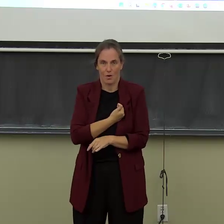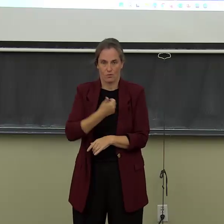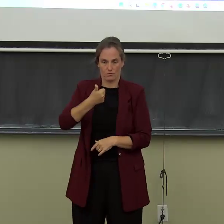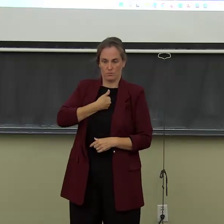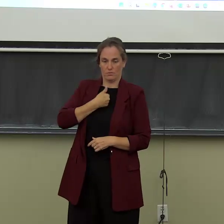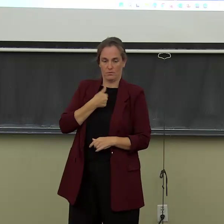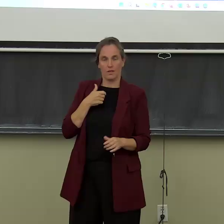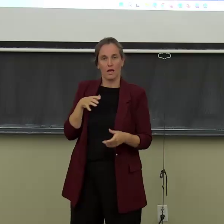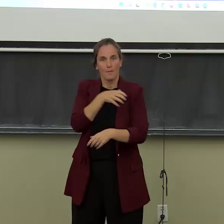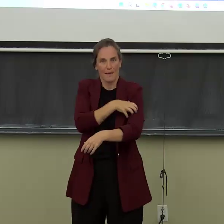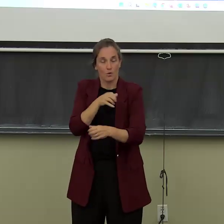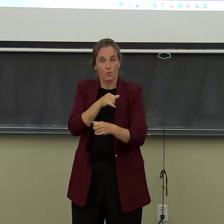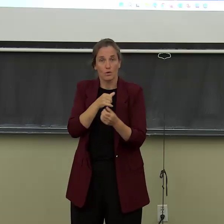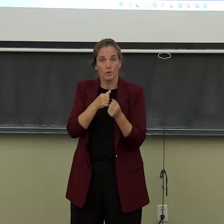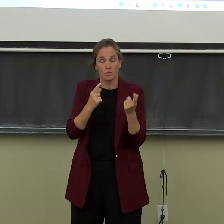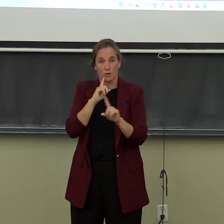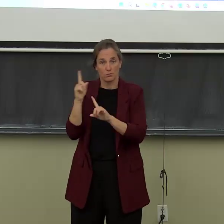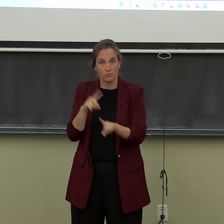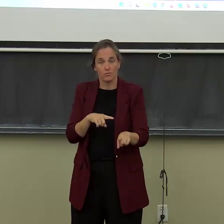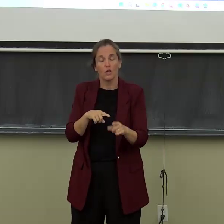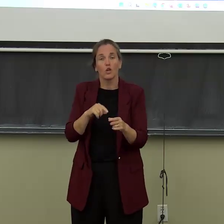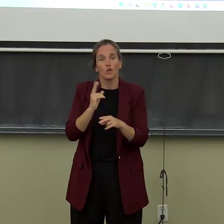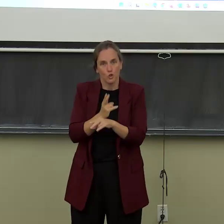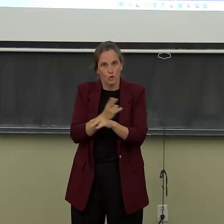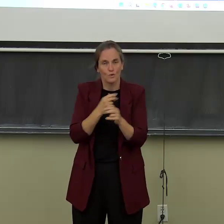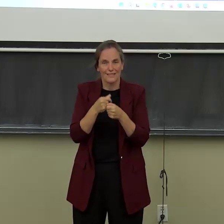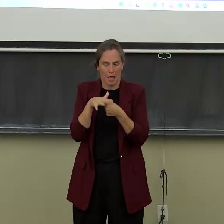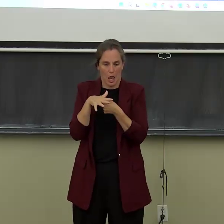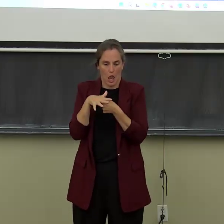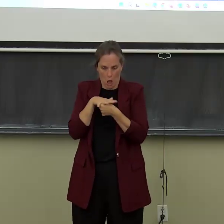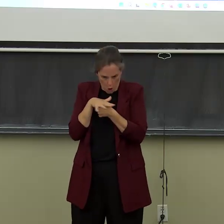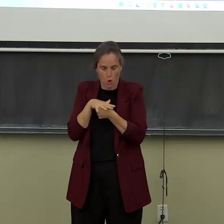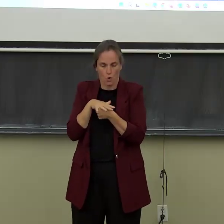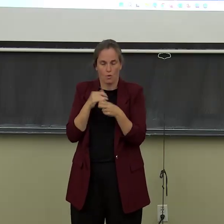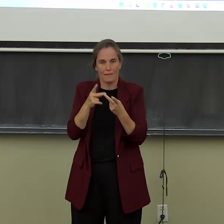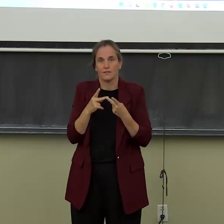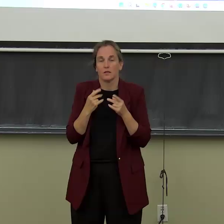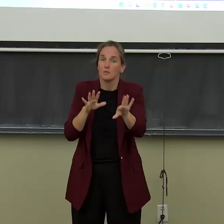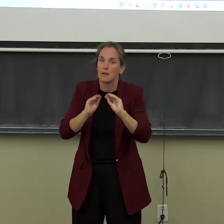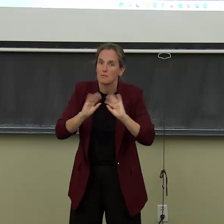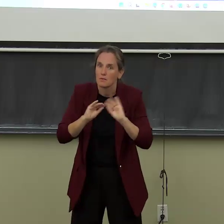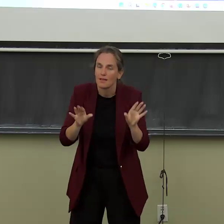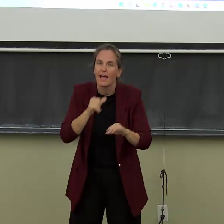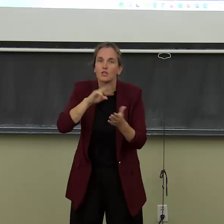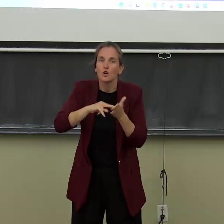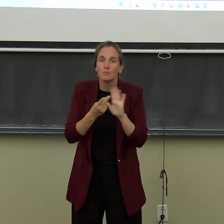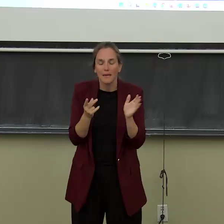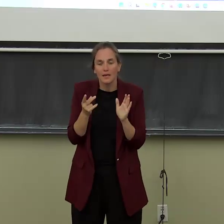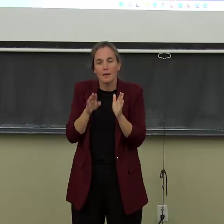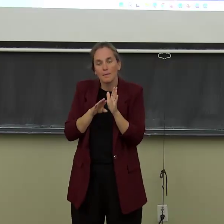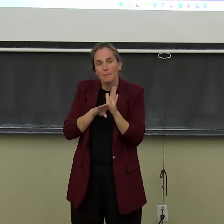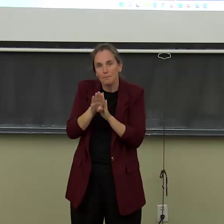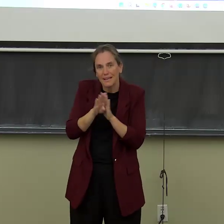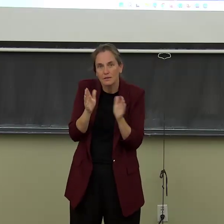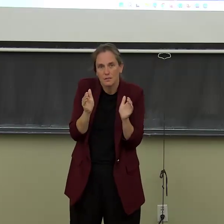dictates use in context in very local places. But I want to be so clear that I don't mean let's build small AI or let's